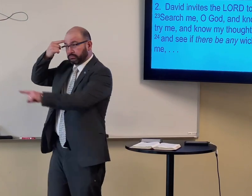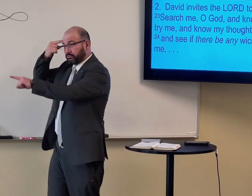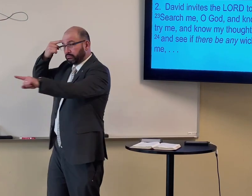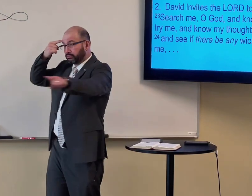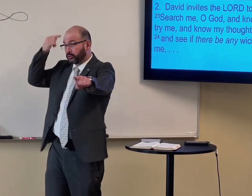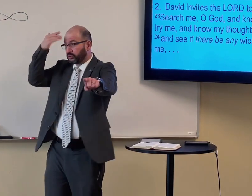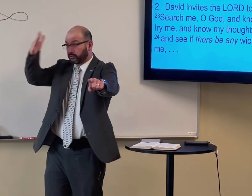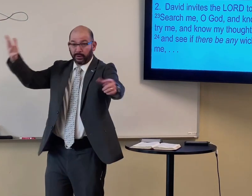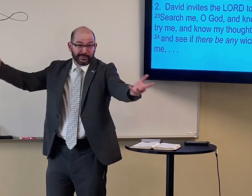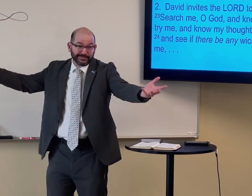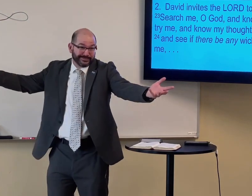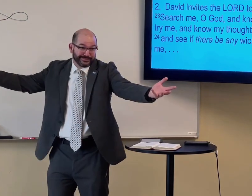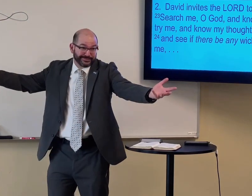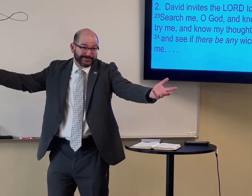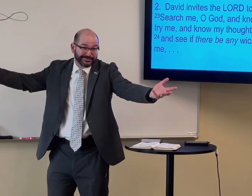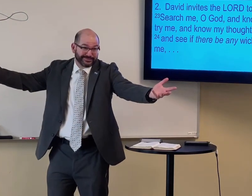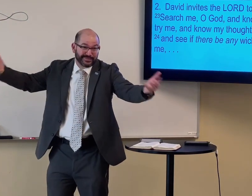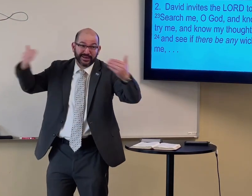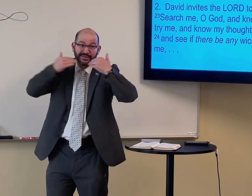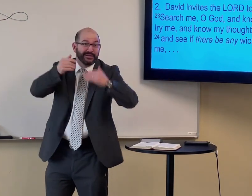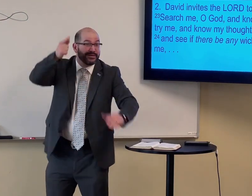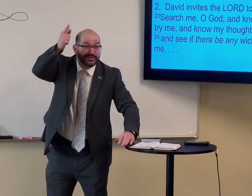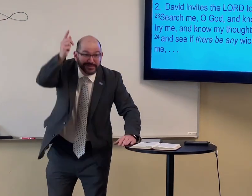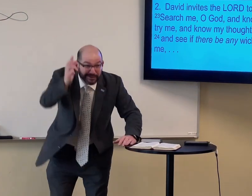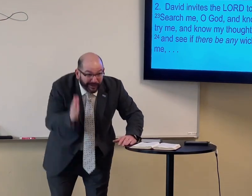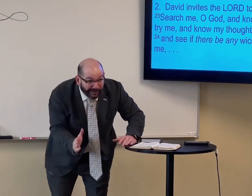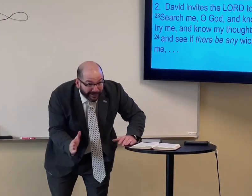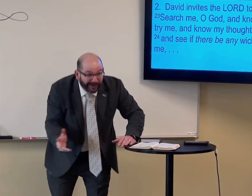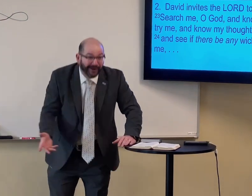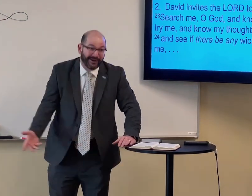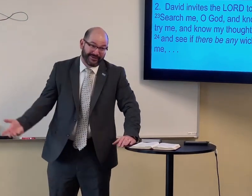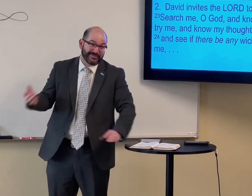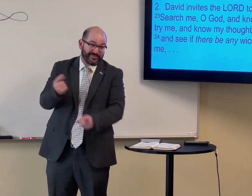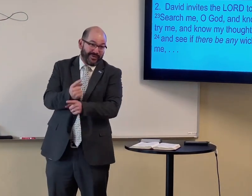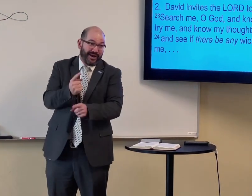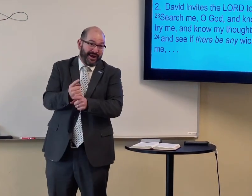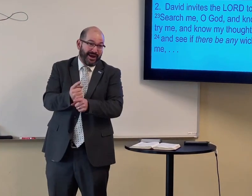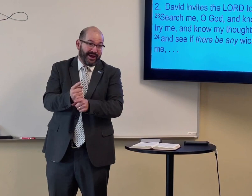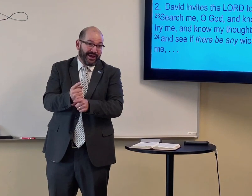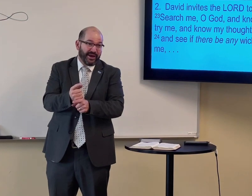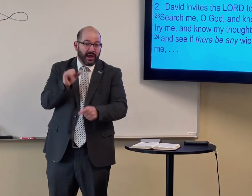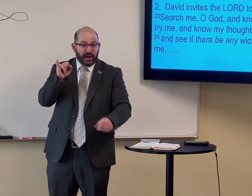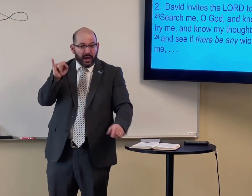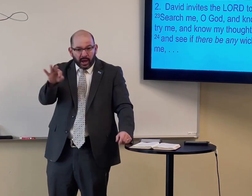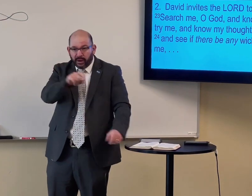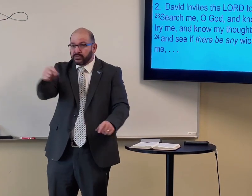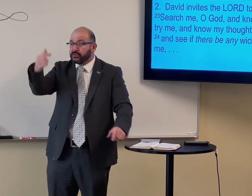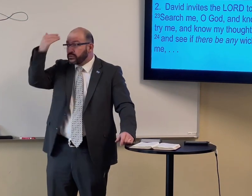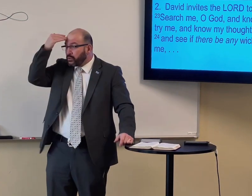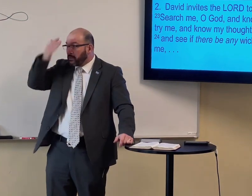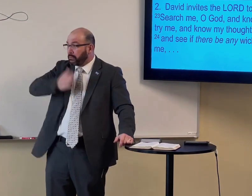thoughts and your thoughts, they're all known to God. My goodness, right?